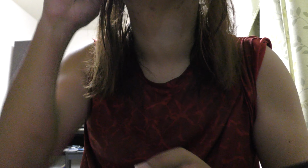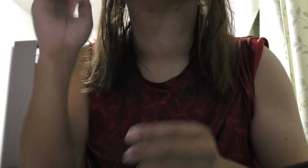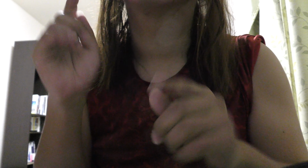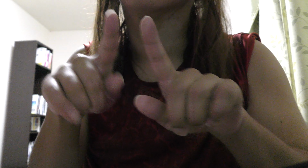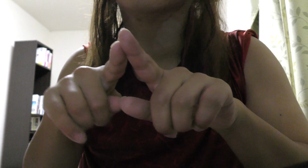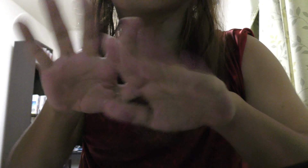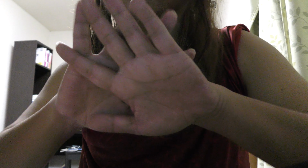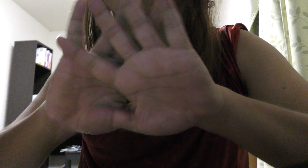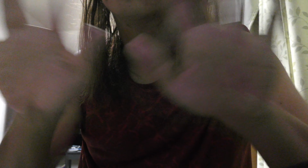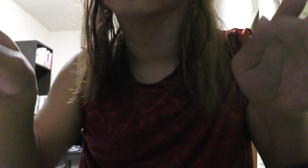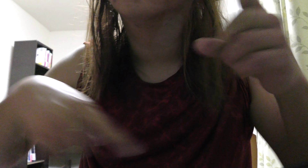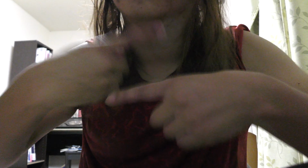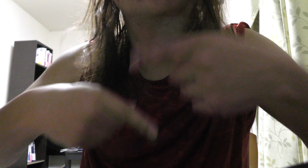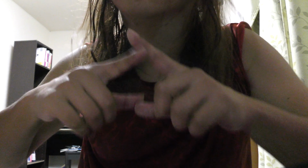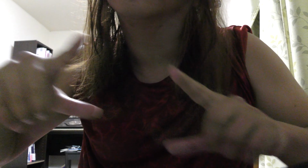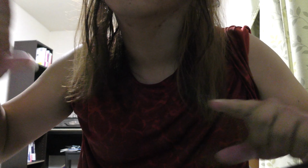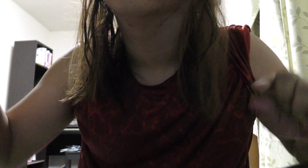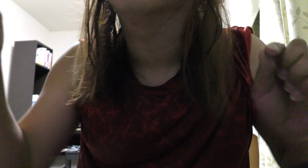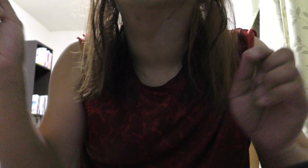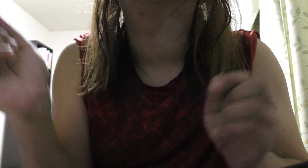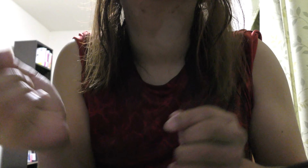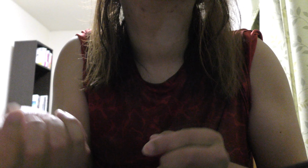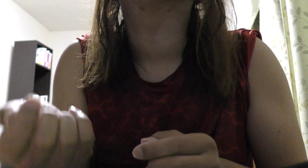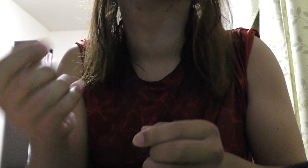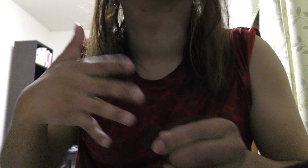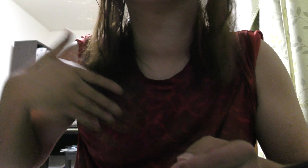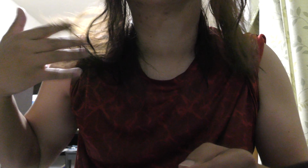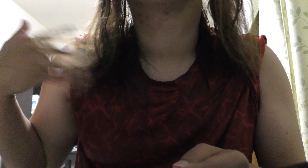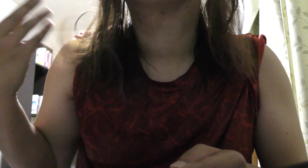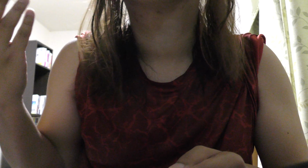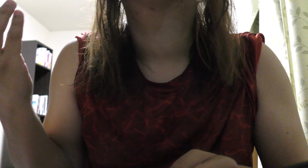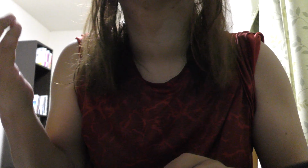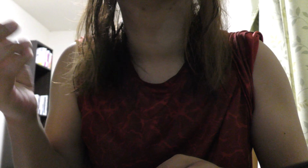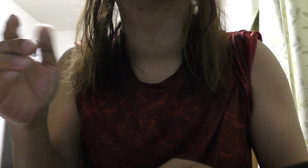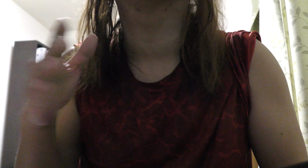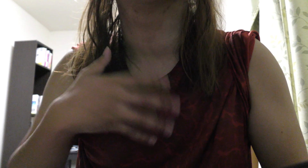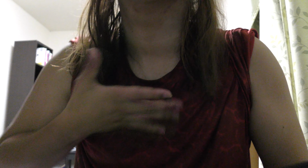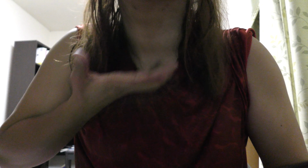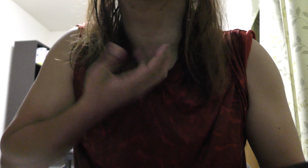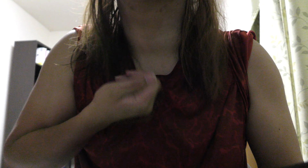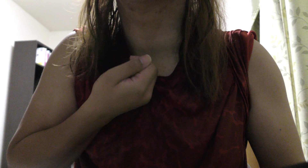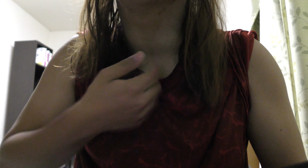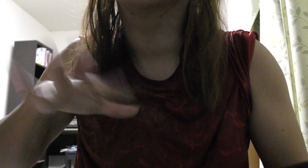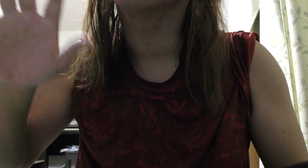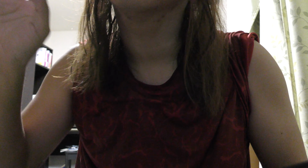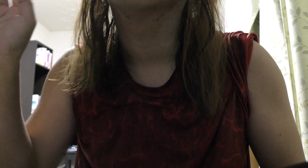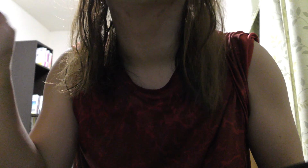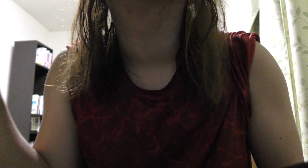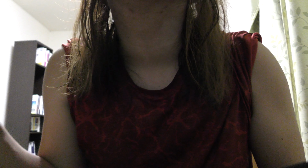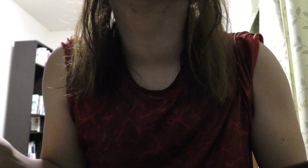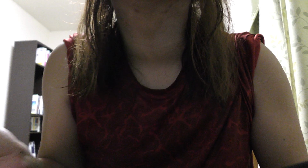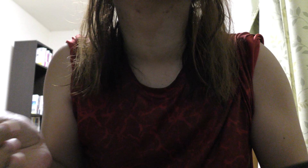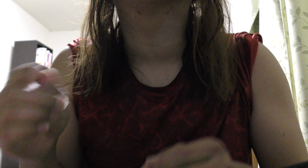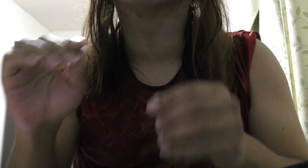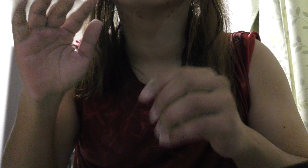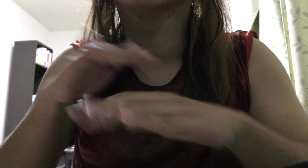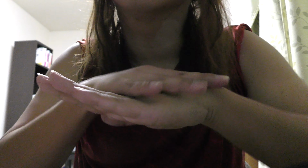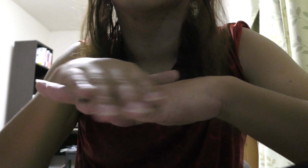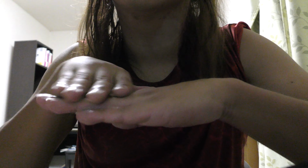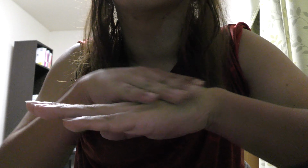it's to let me free Never know, never try The light you see